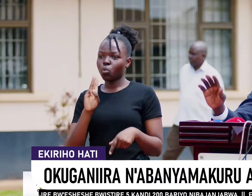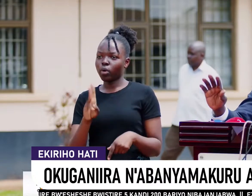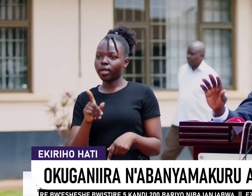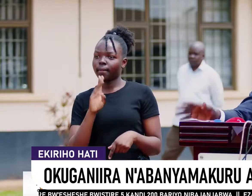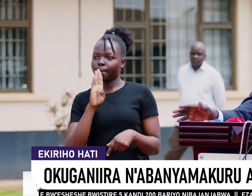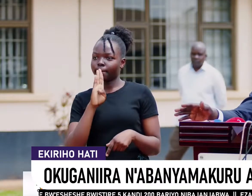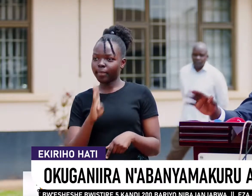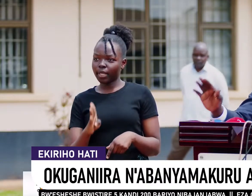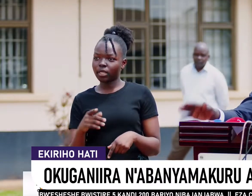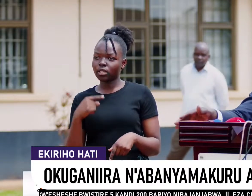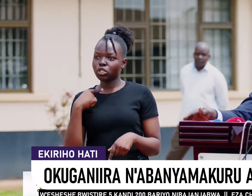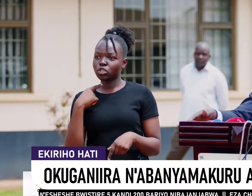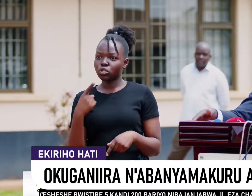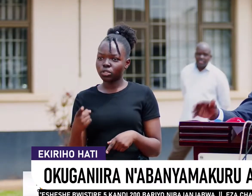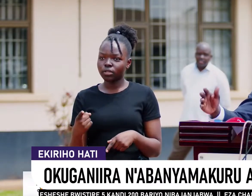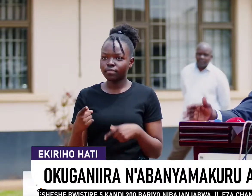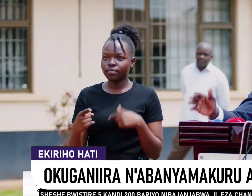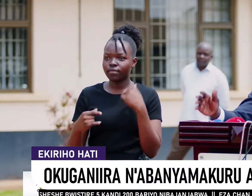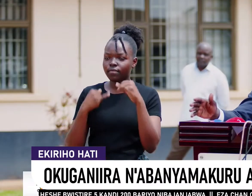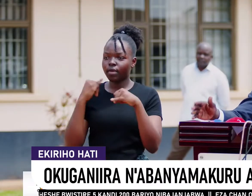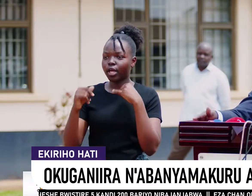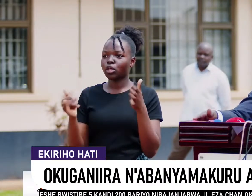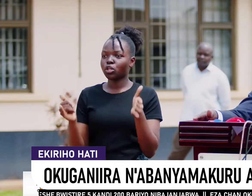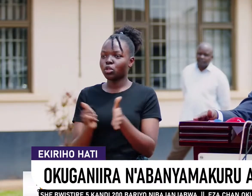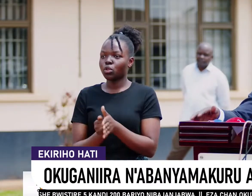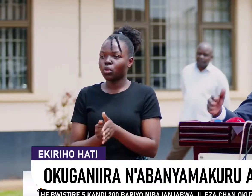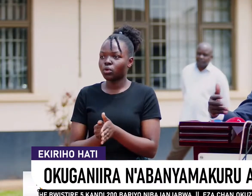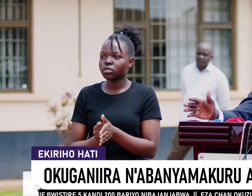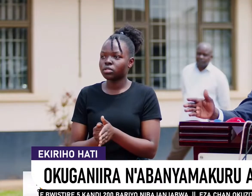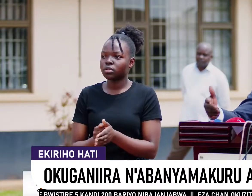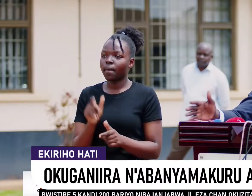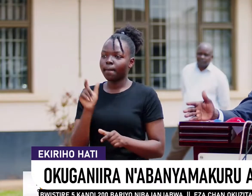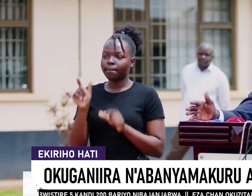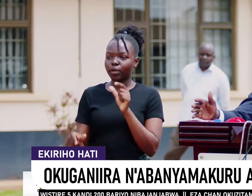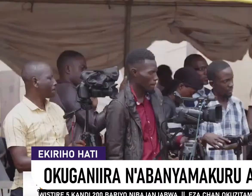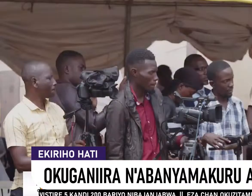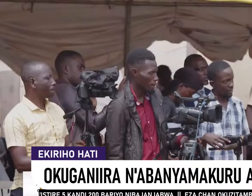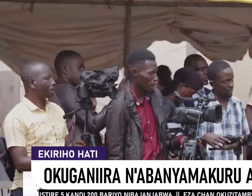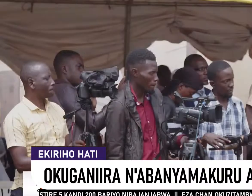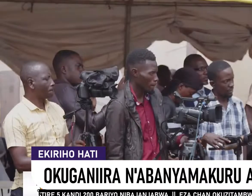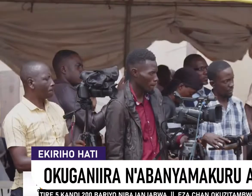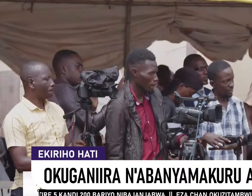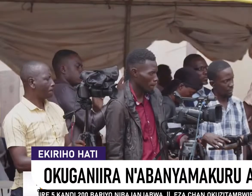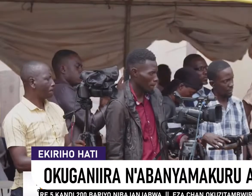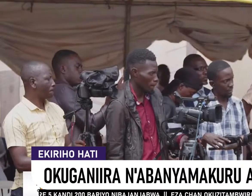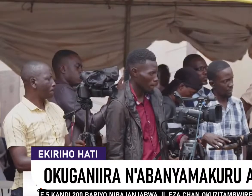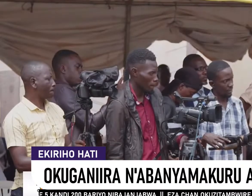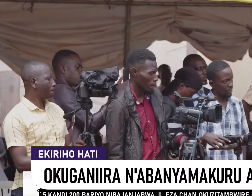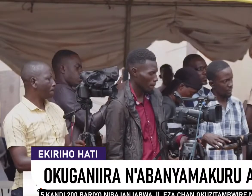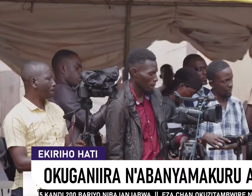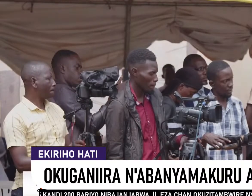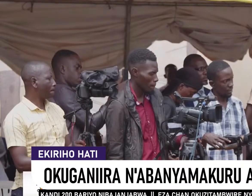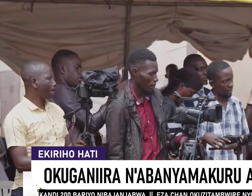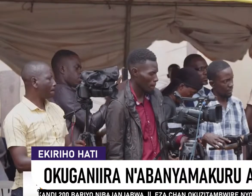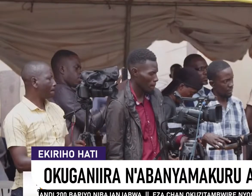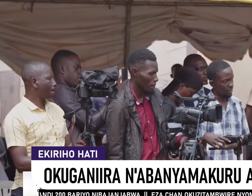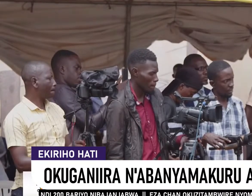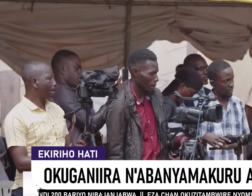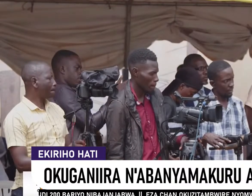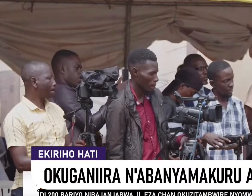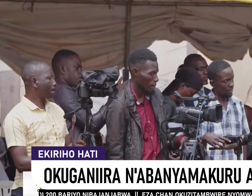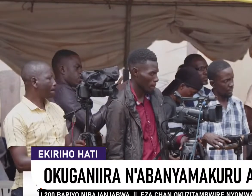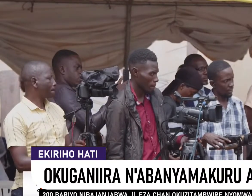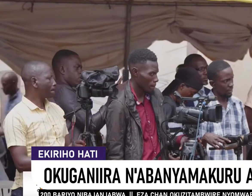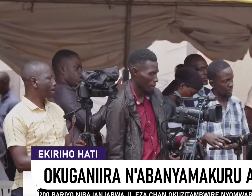notifying those aspirants who are not required to present academic qualifications in order to contest the amount of